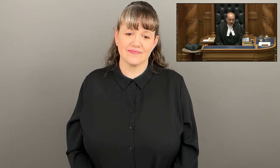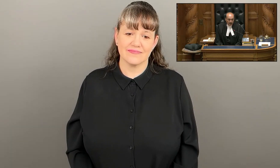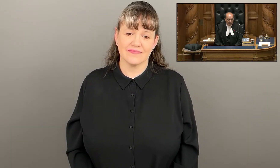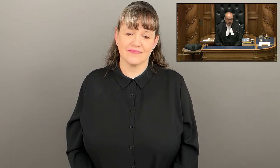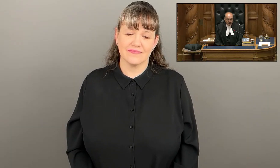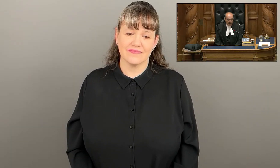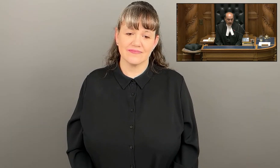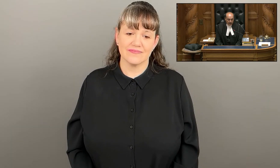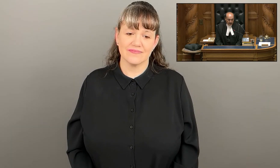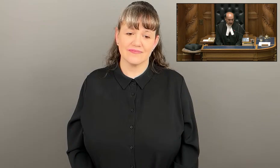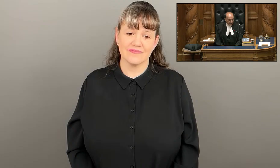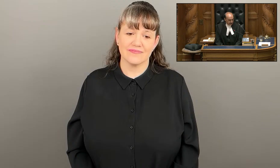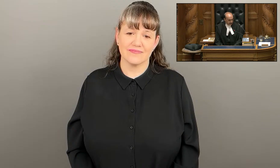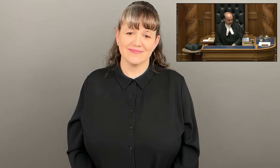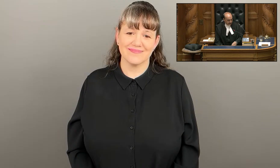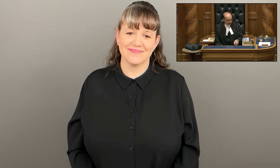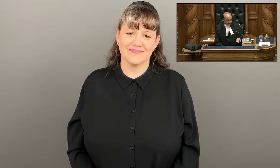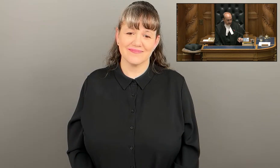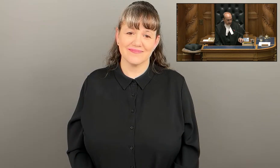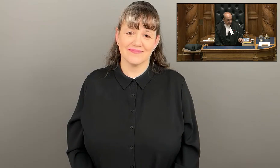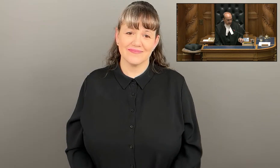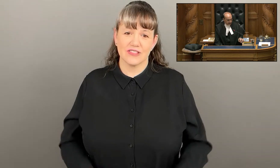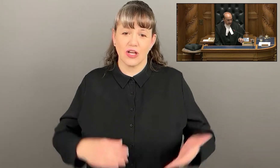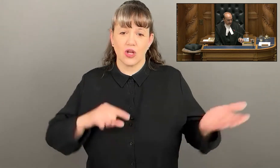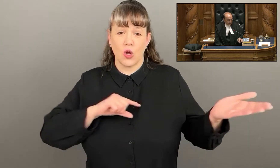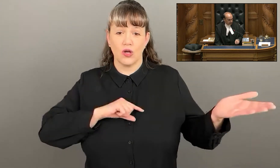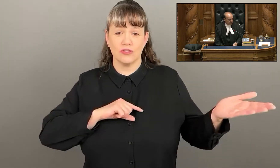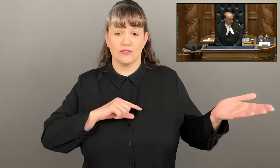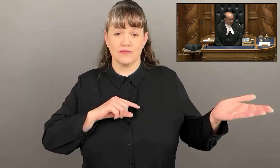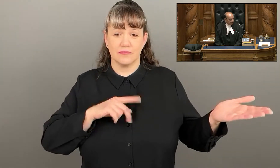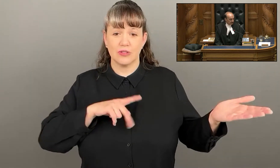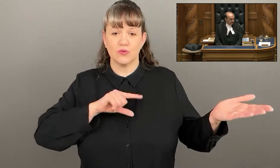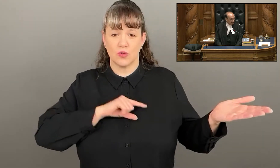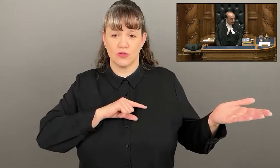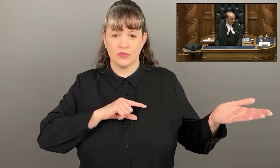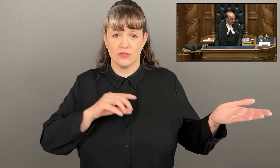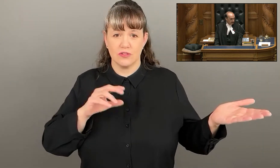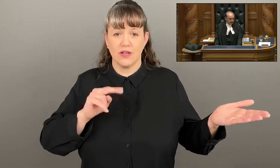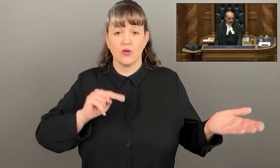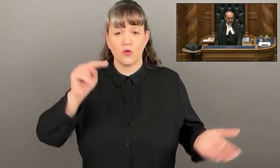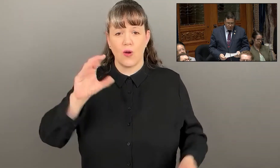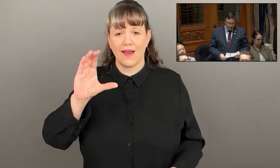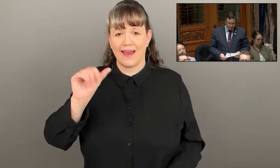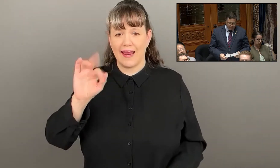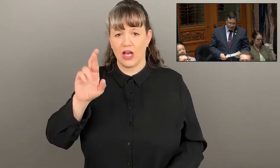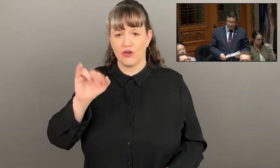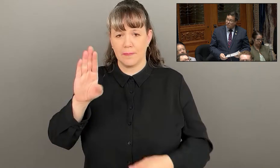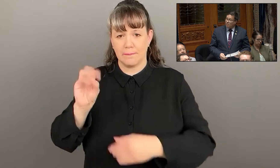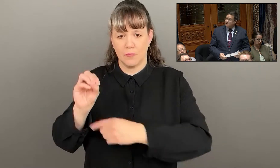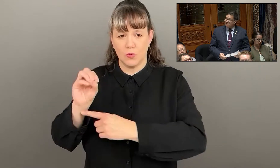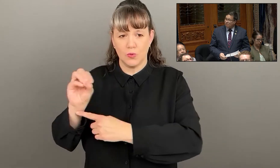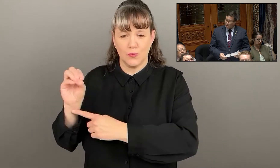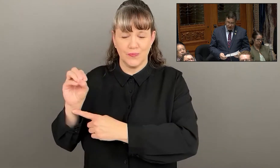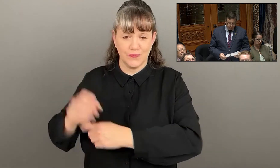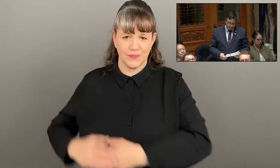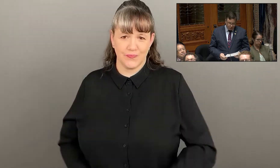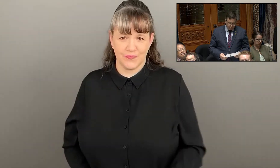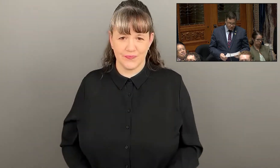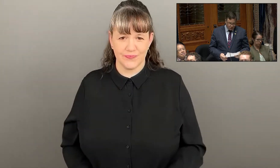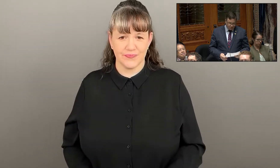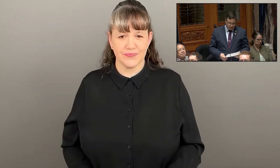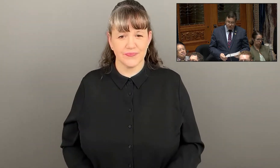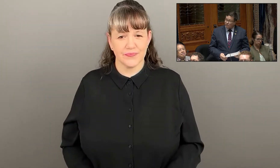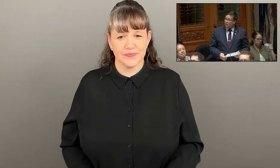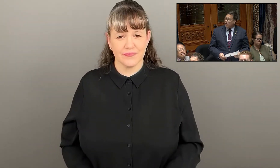George, North Caribou. Thank you, Mr. Speaker. Today I rise to welcome the representatives from Deaf Blind